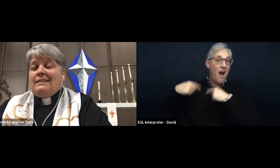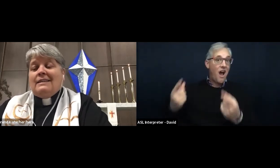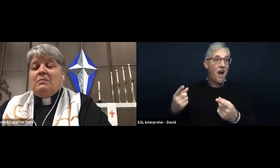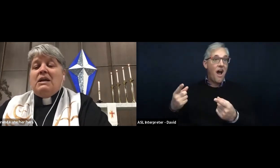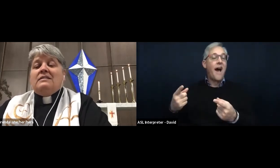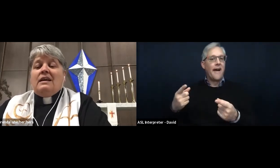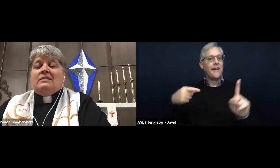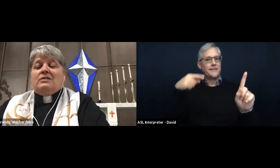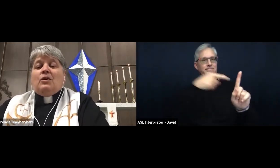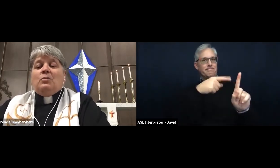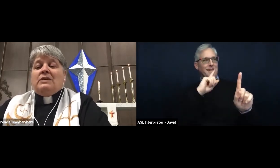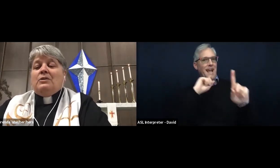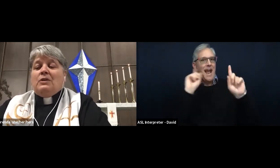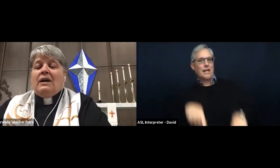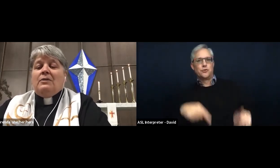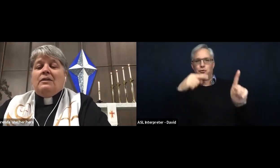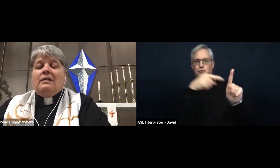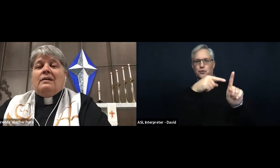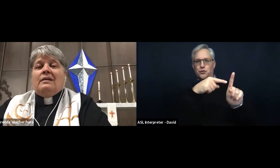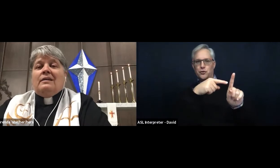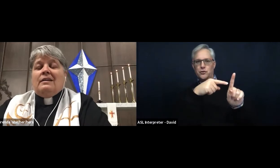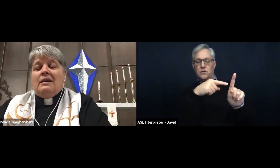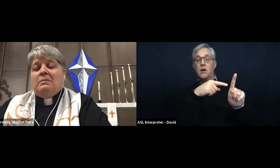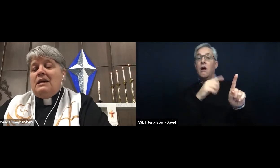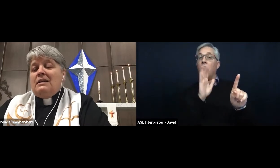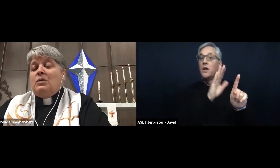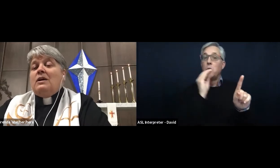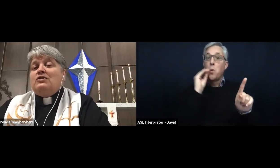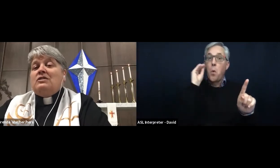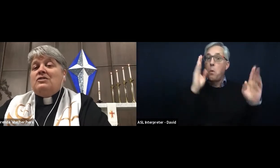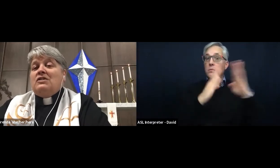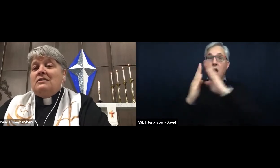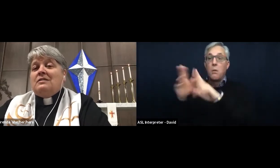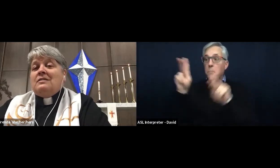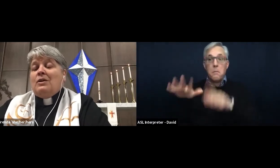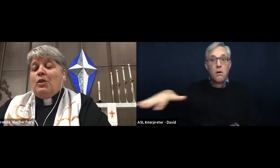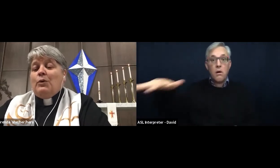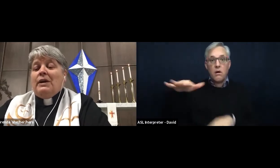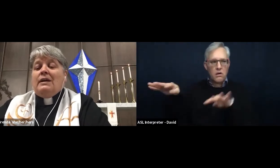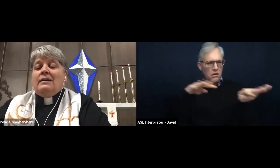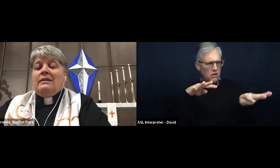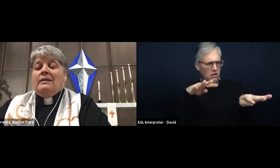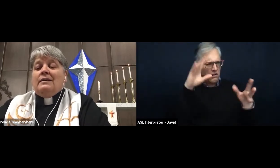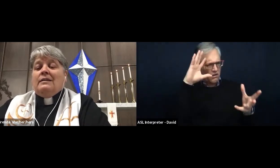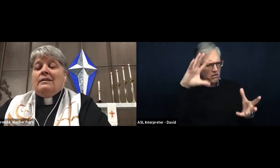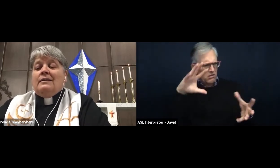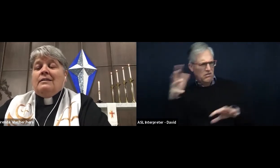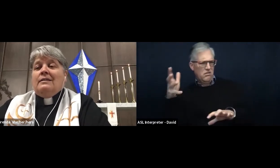That did not make sense to the hometown crowd, and they began to question Jesus' authority.